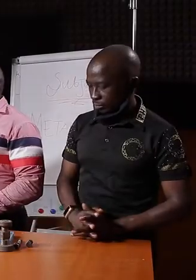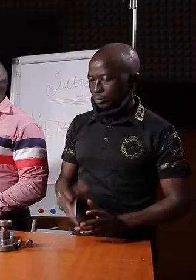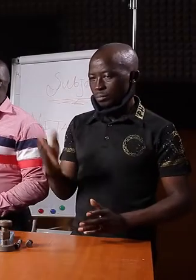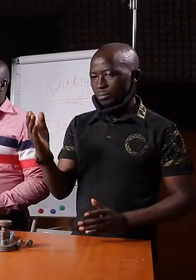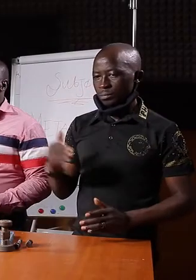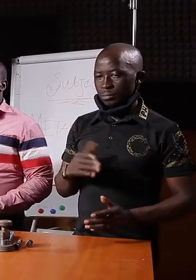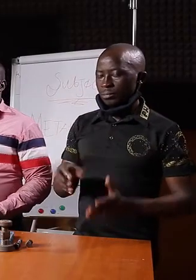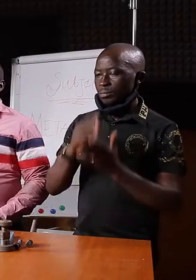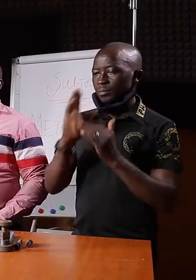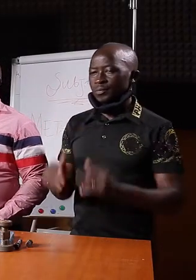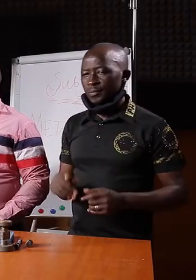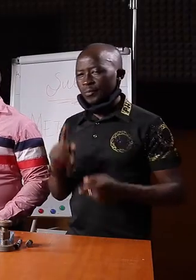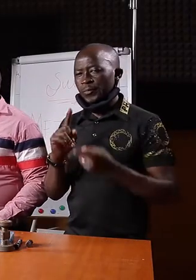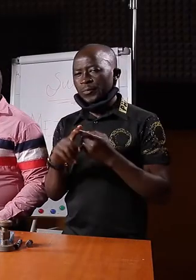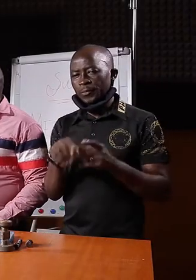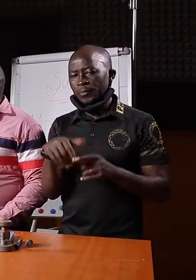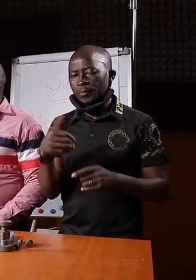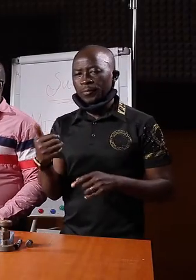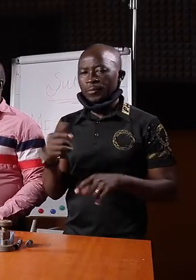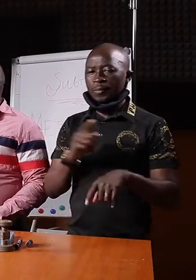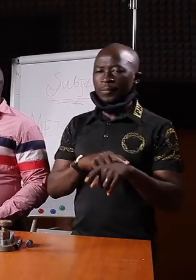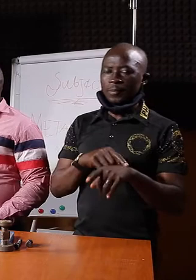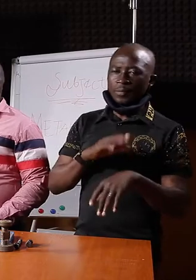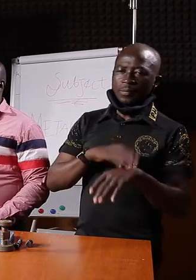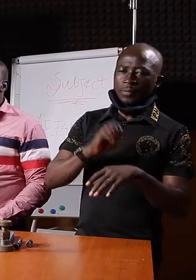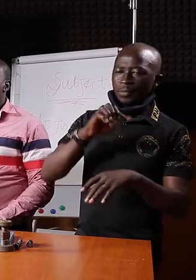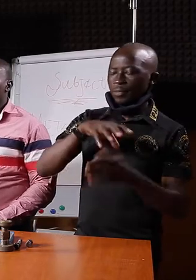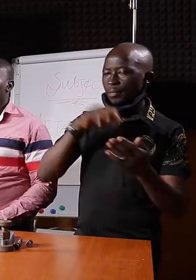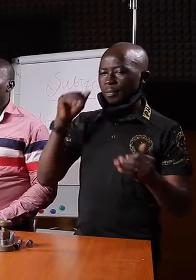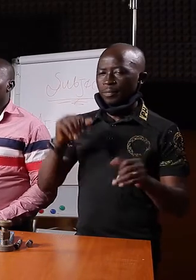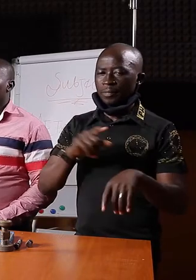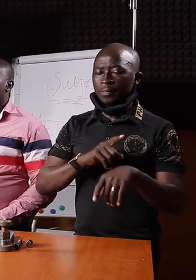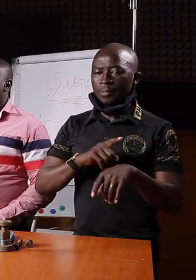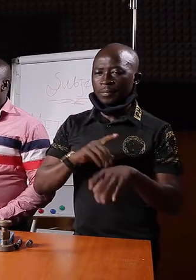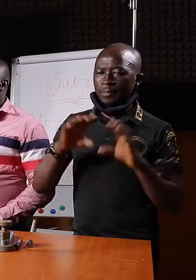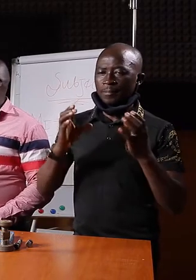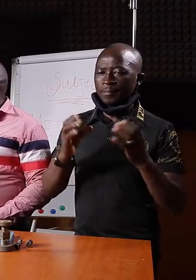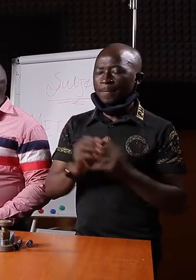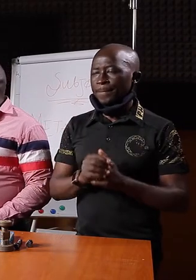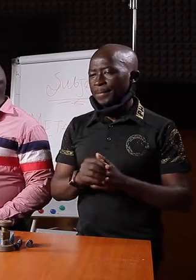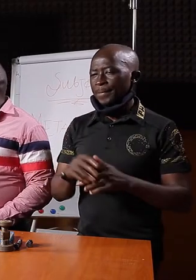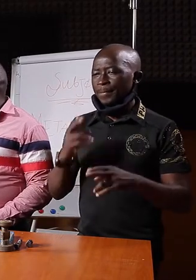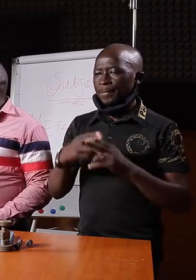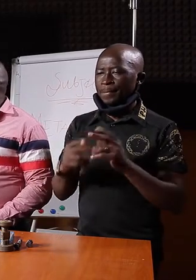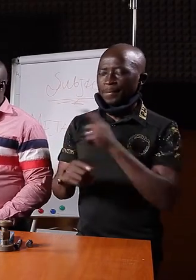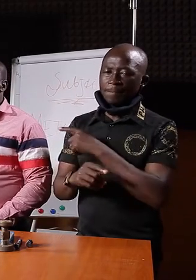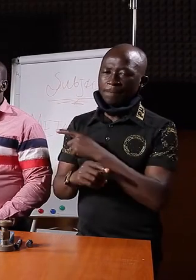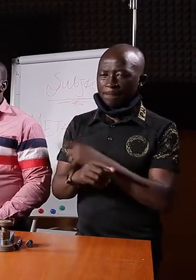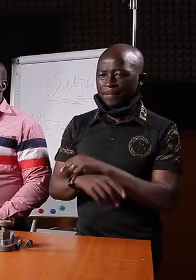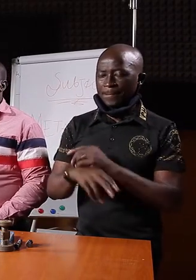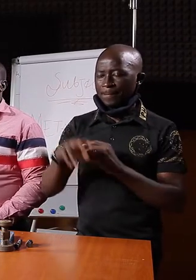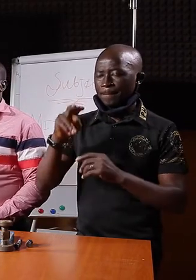Welcome, my students, to another time on the e-learning platform. I am your usual teacher